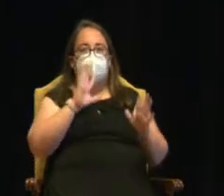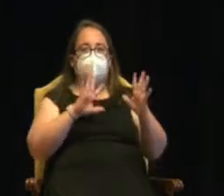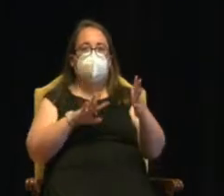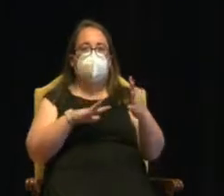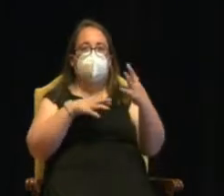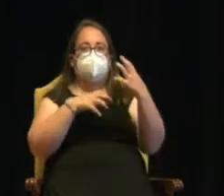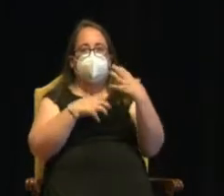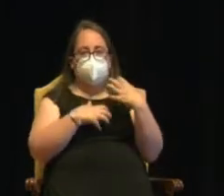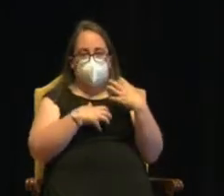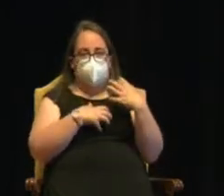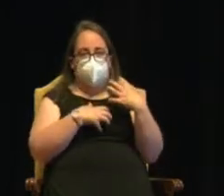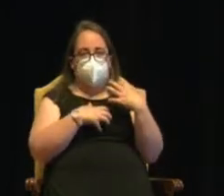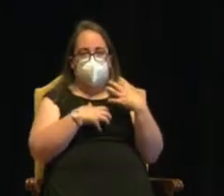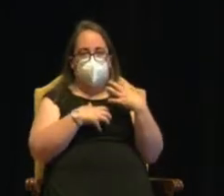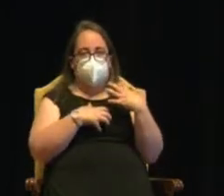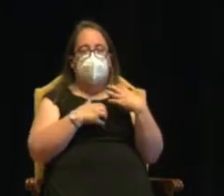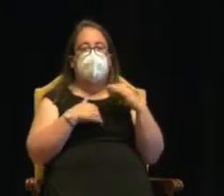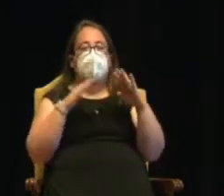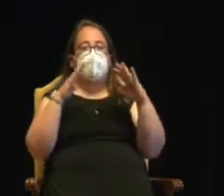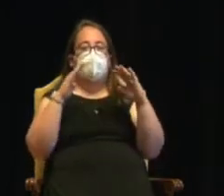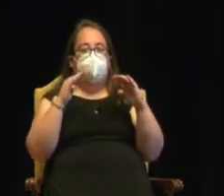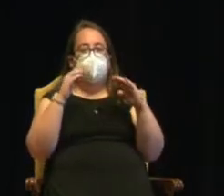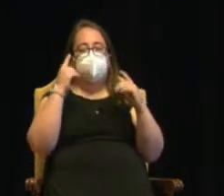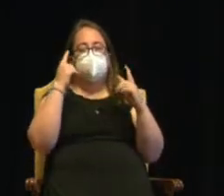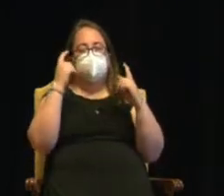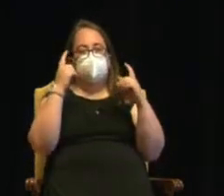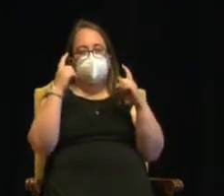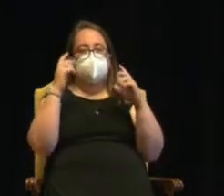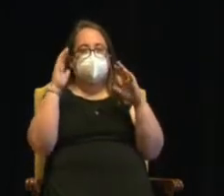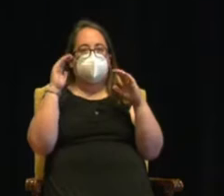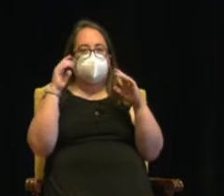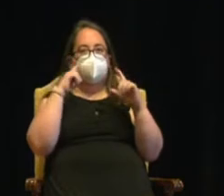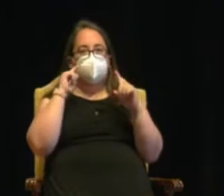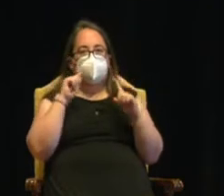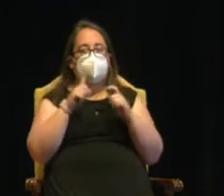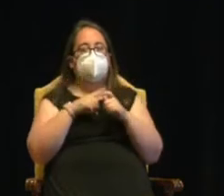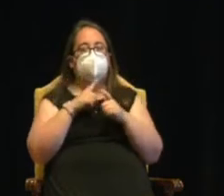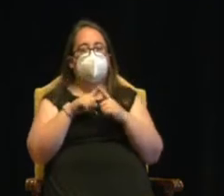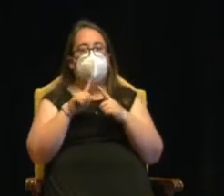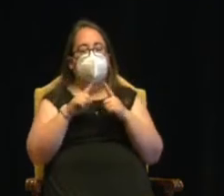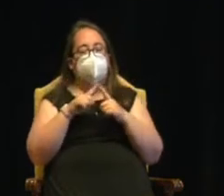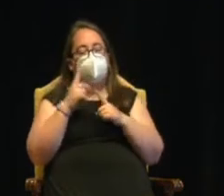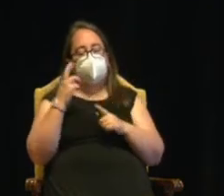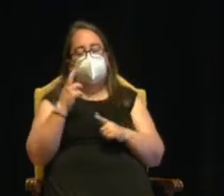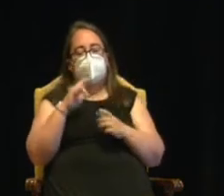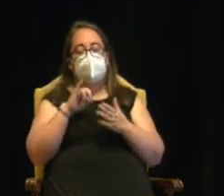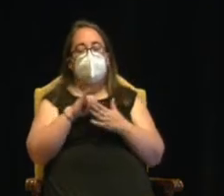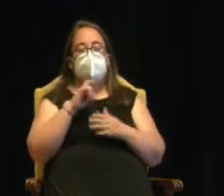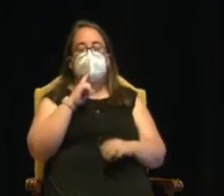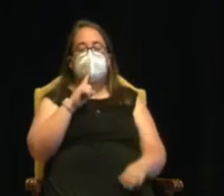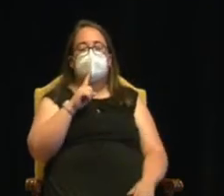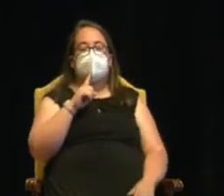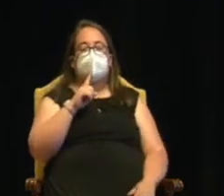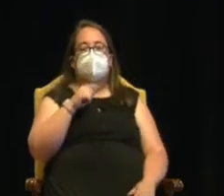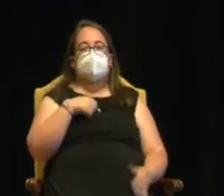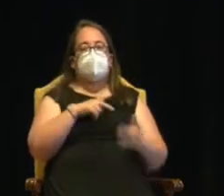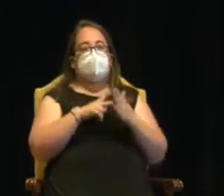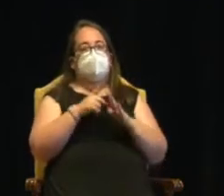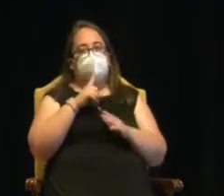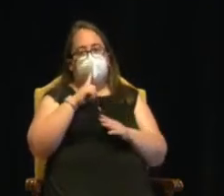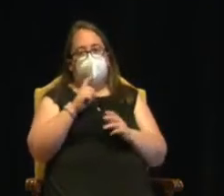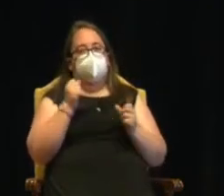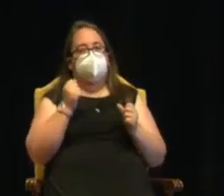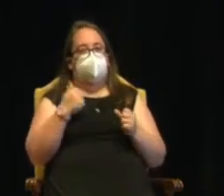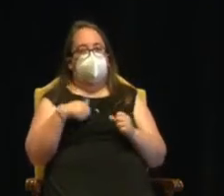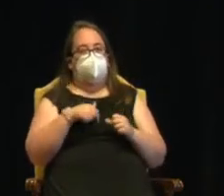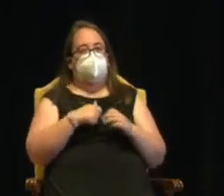and had hopes and dreams and expectations for him. And then when you realize that that's kind of, I mean, and it's true that lots of people are born in